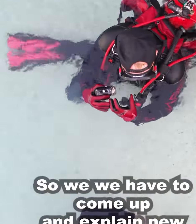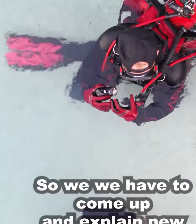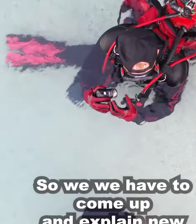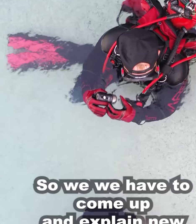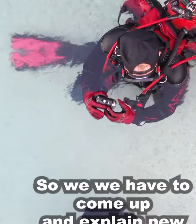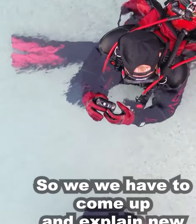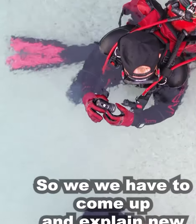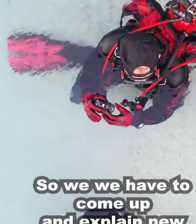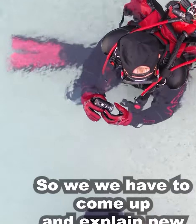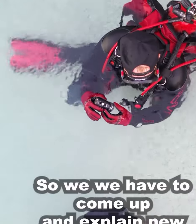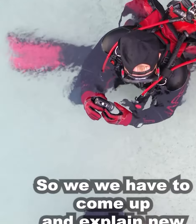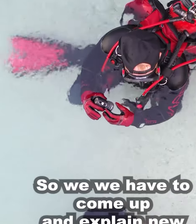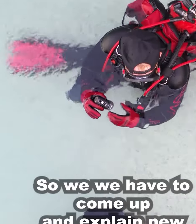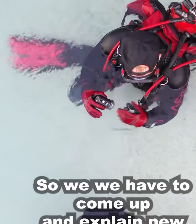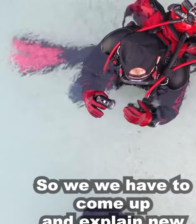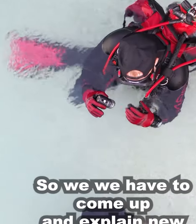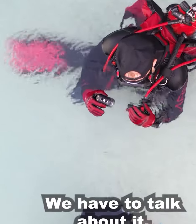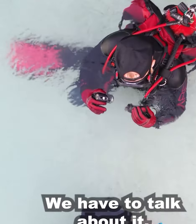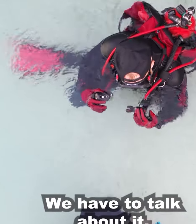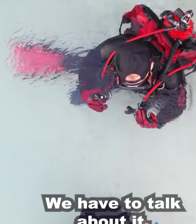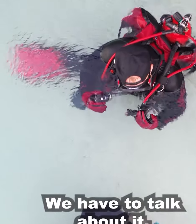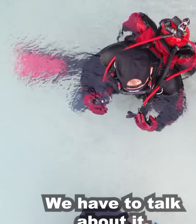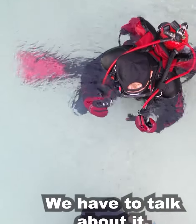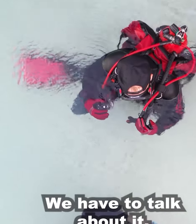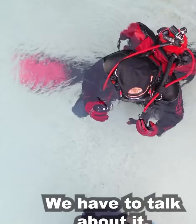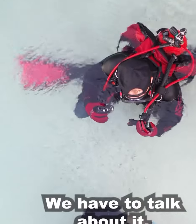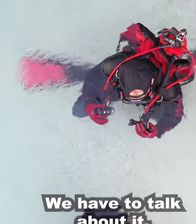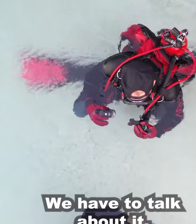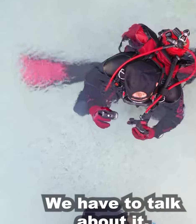have to come up and explain new problems. We have to talk about it. Get the video.